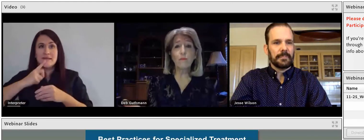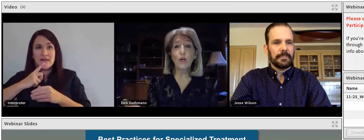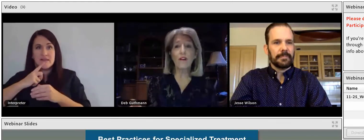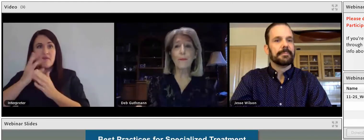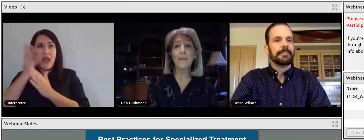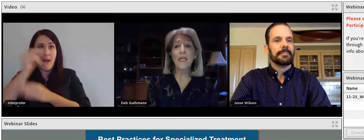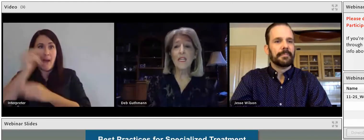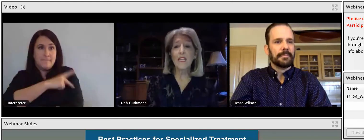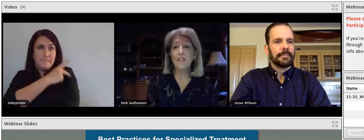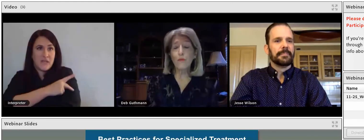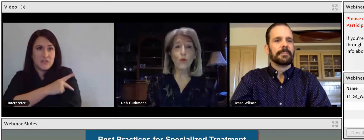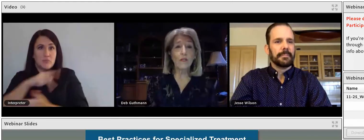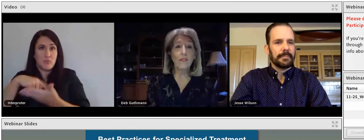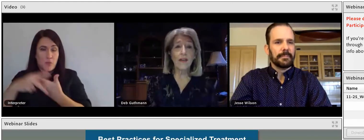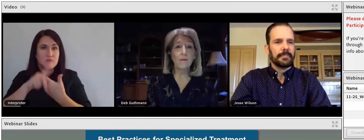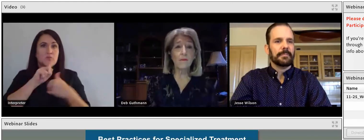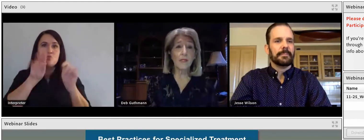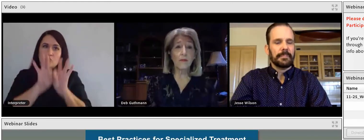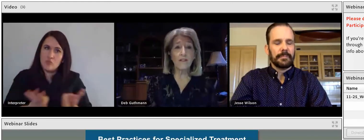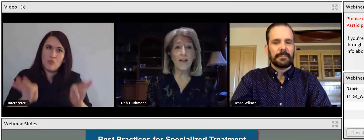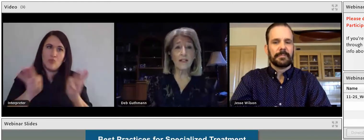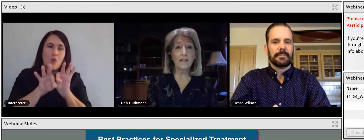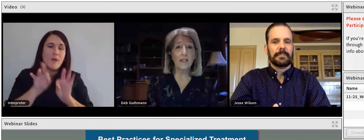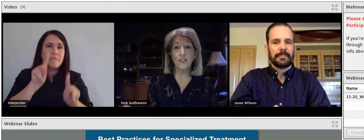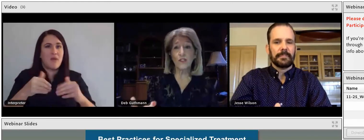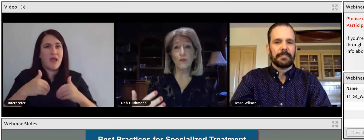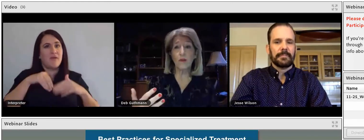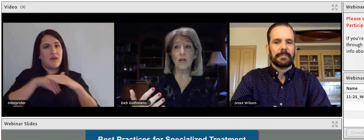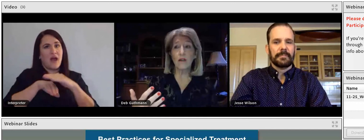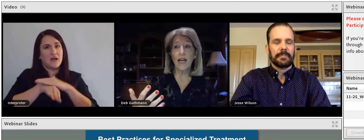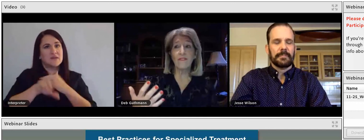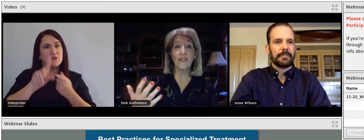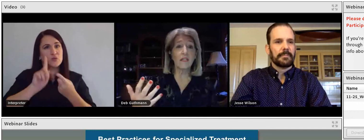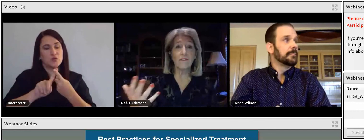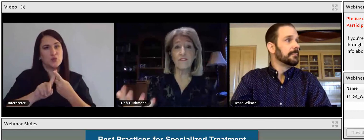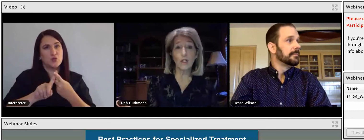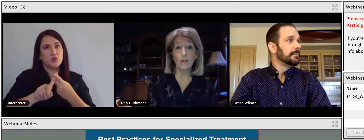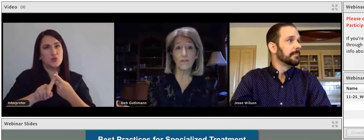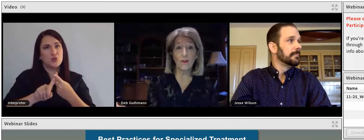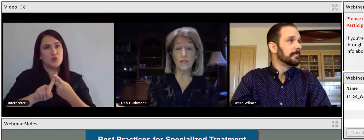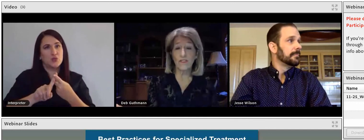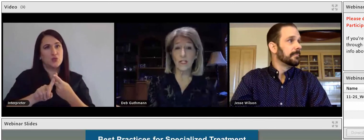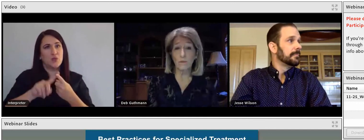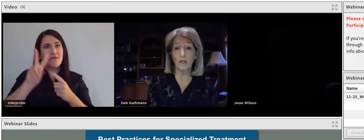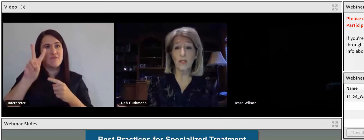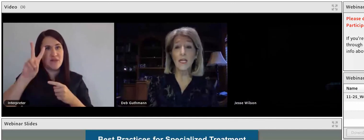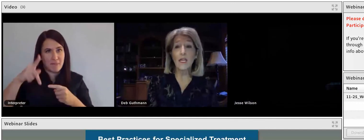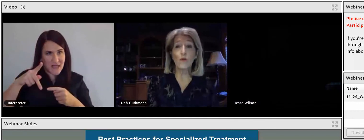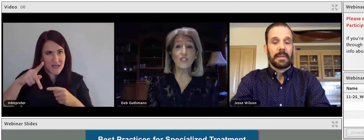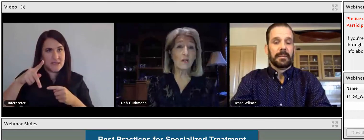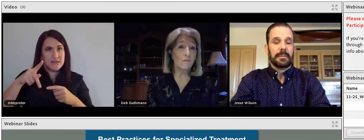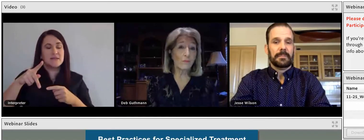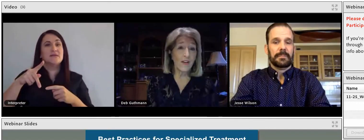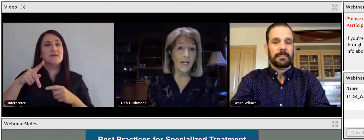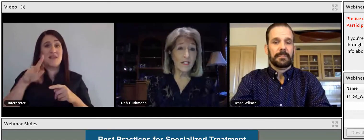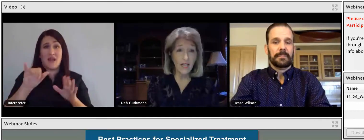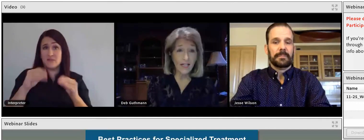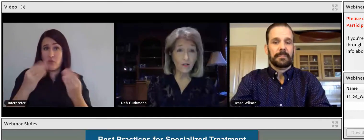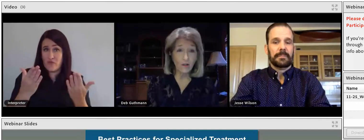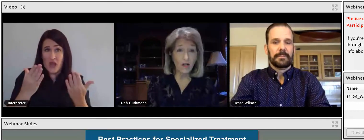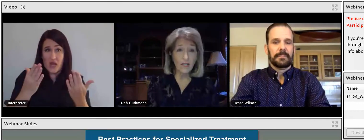outpatient kind of program, it's important that people have access to having video phones available, which